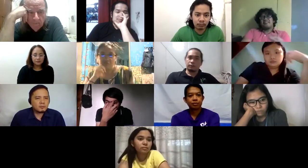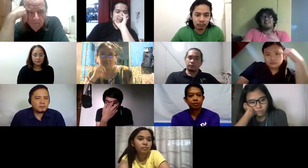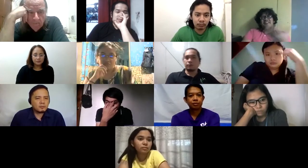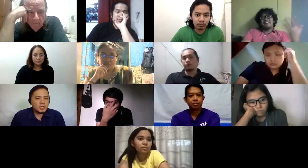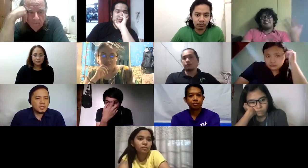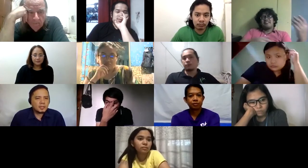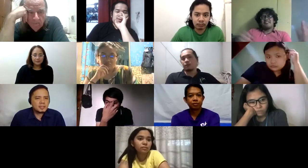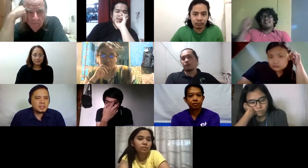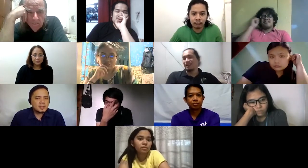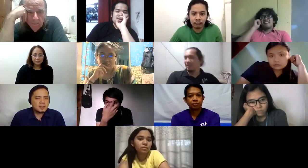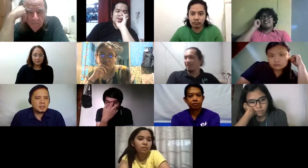it lessens the